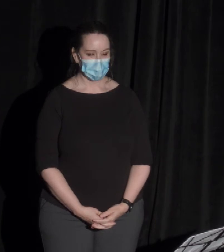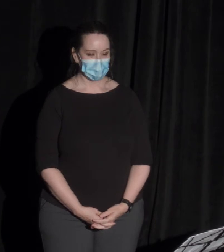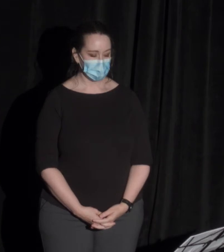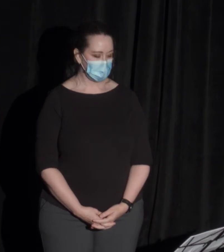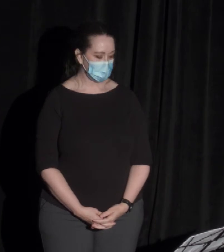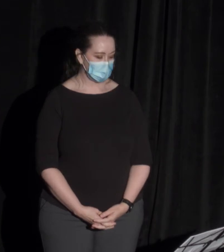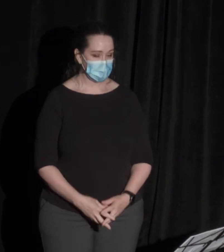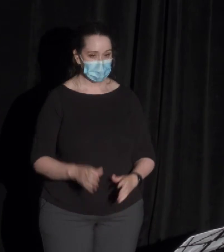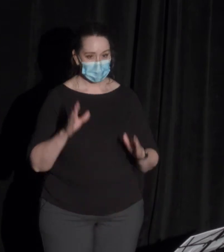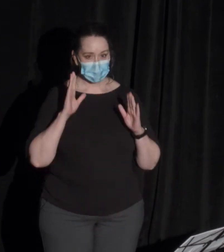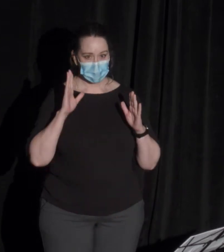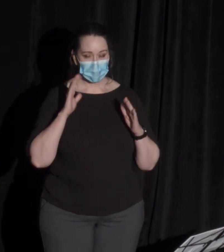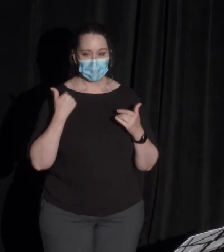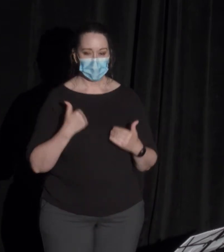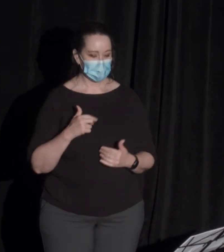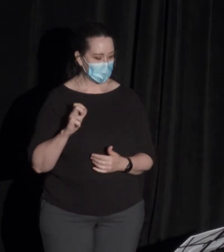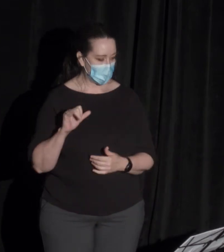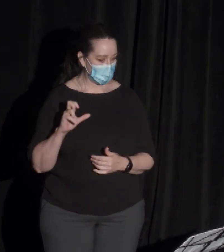Hi, I'm Eowyn Saldana.